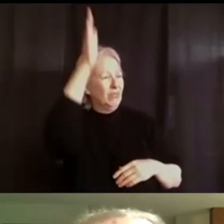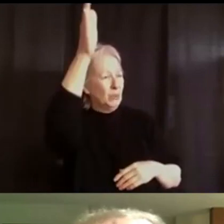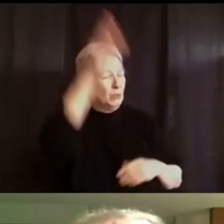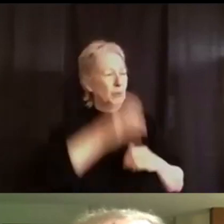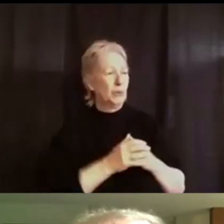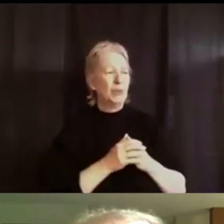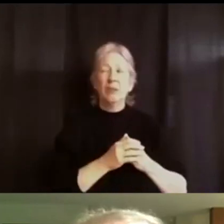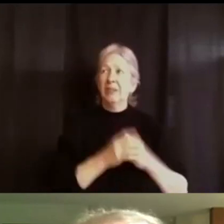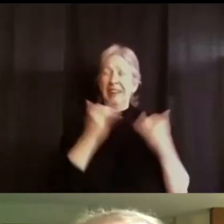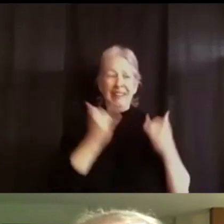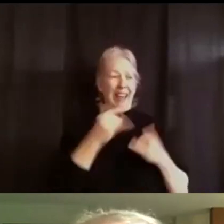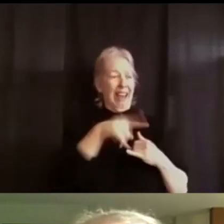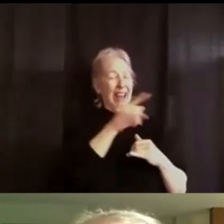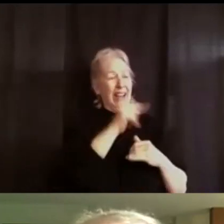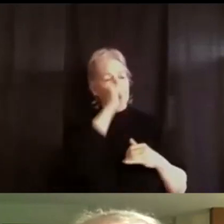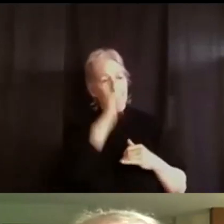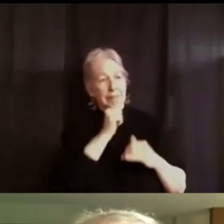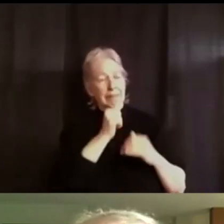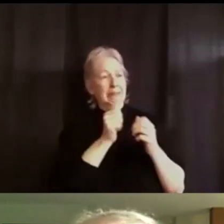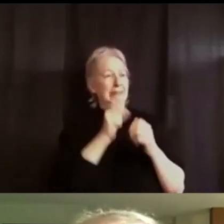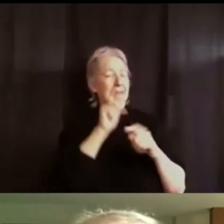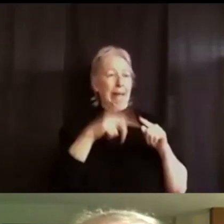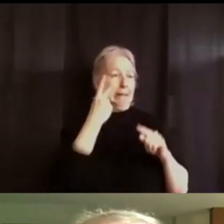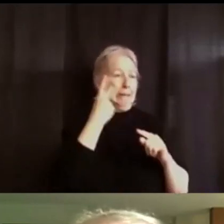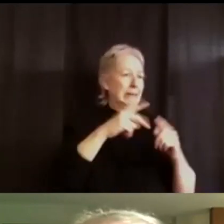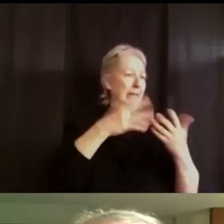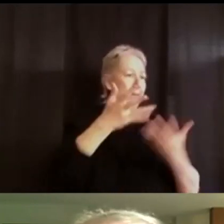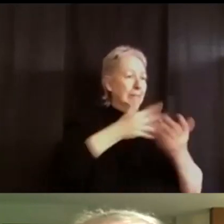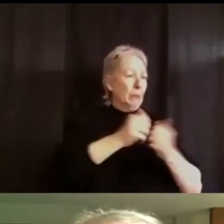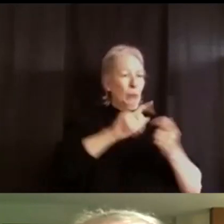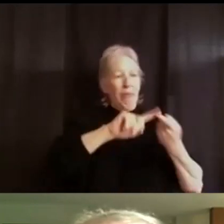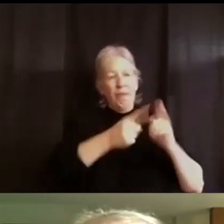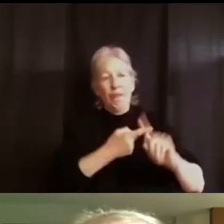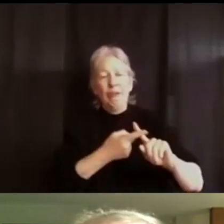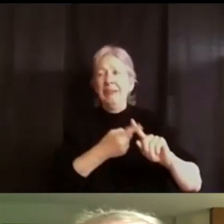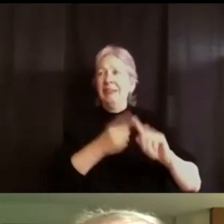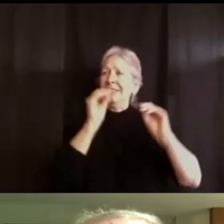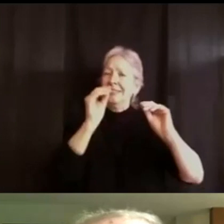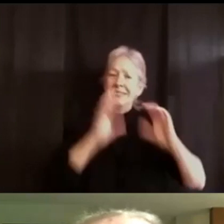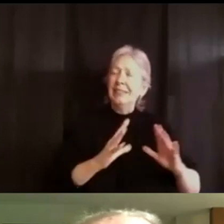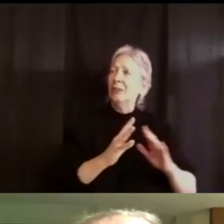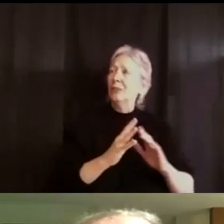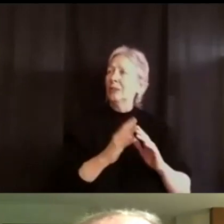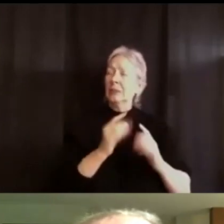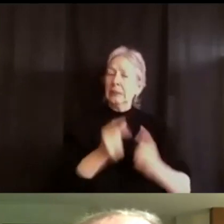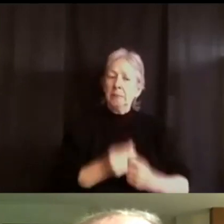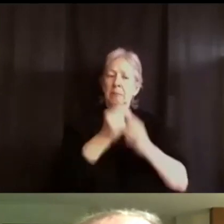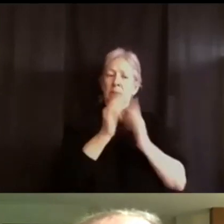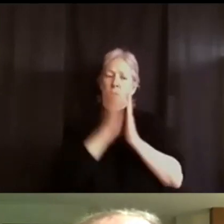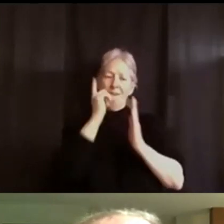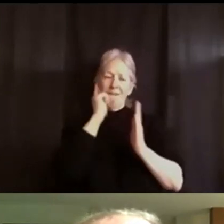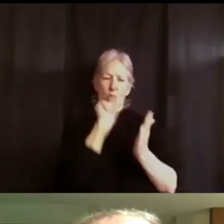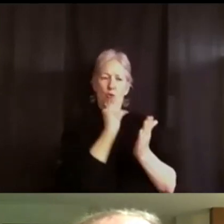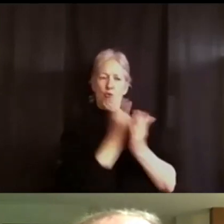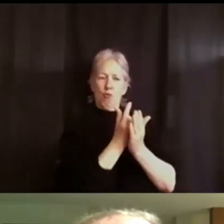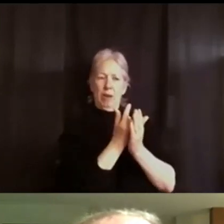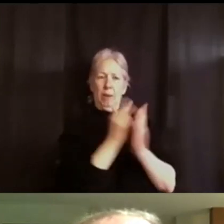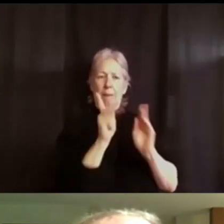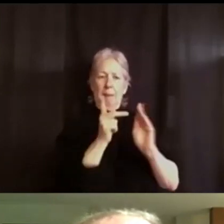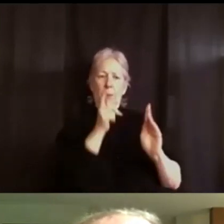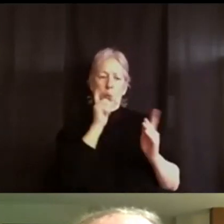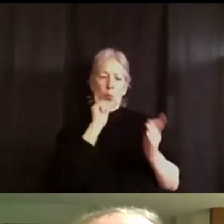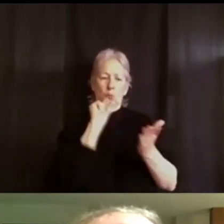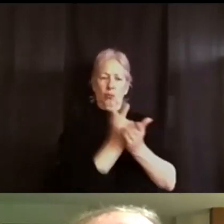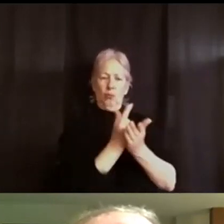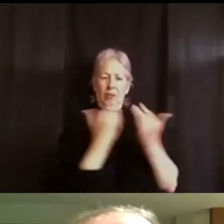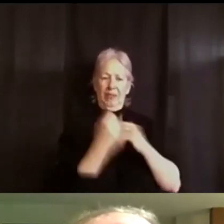physically from friends and mentors. We pray especially for all who are graduating this spring. God, in your mercy,